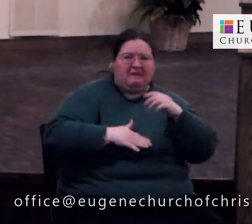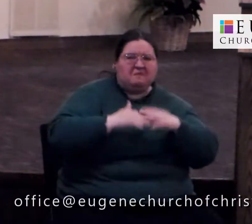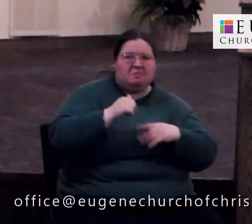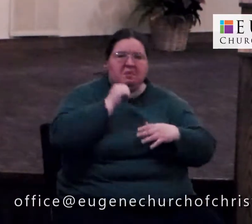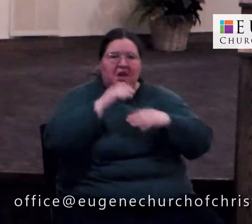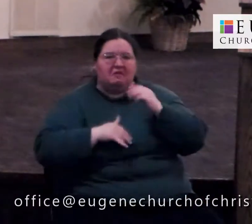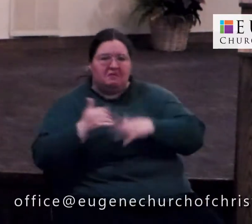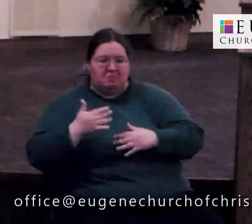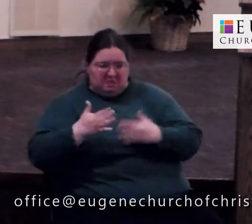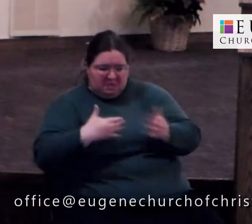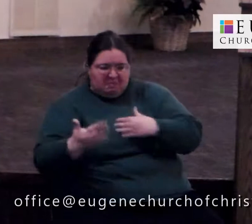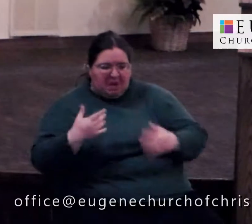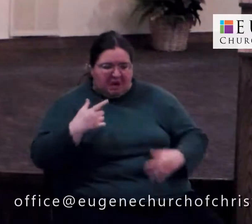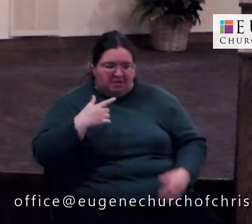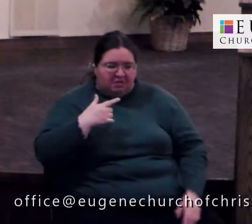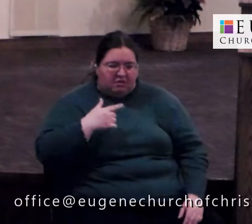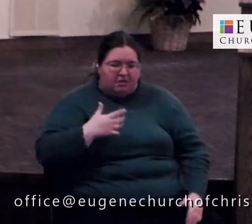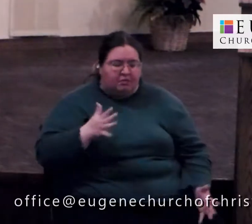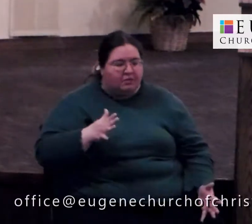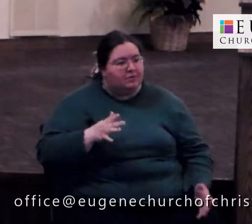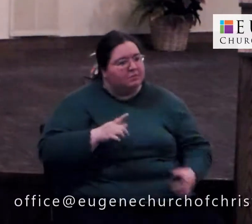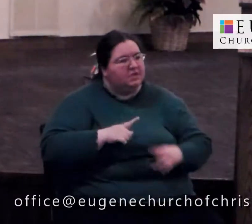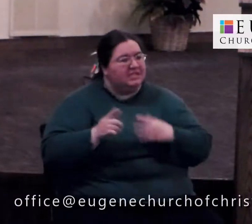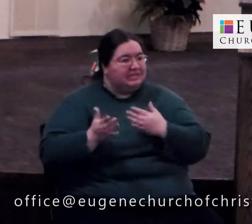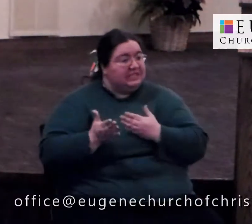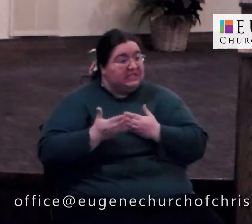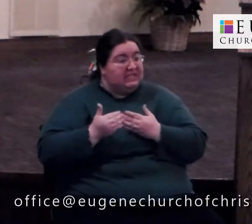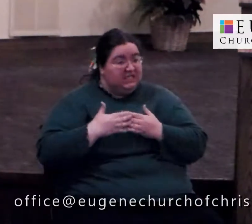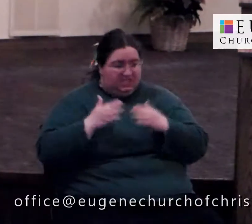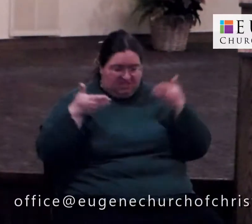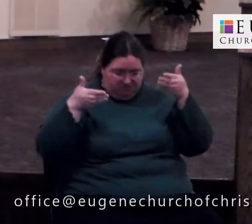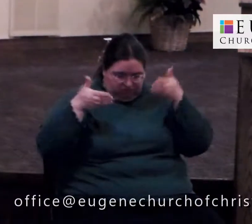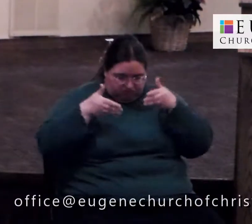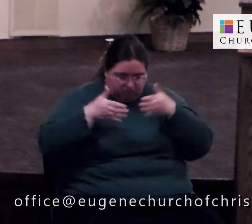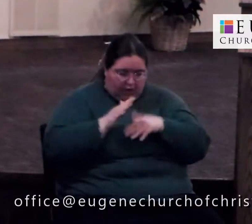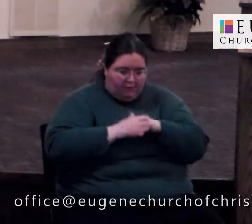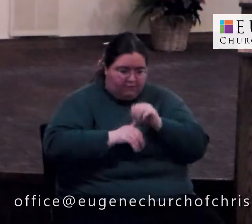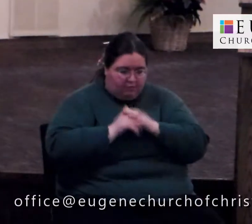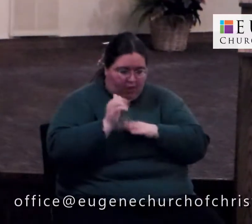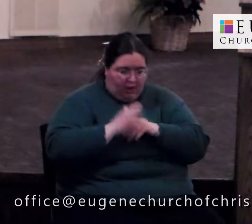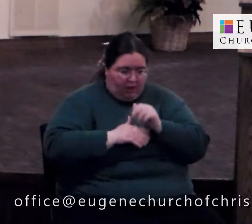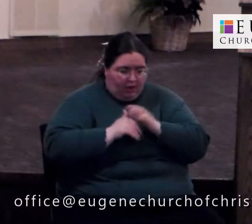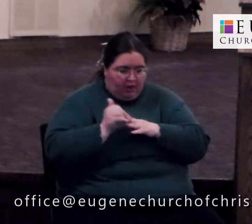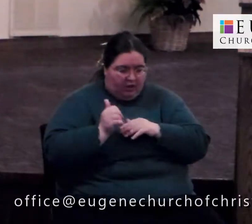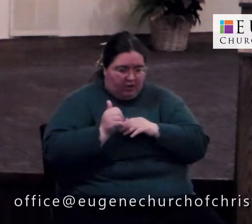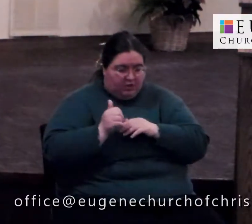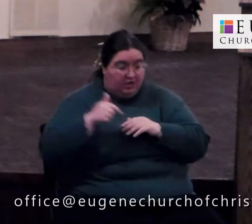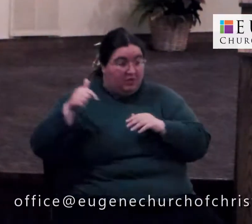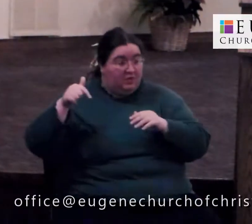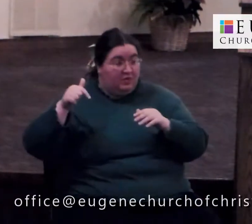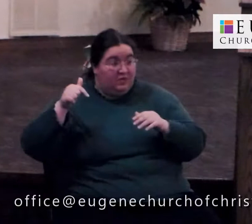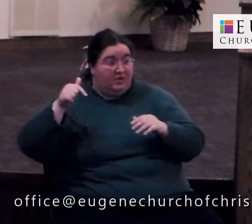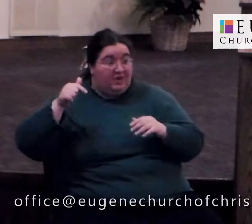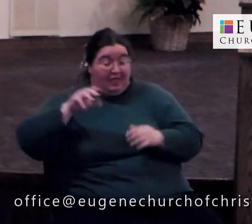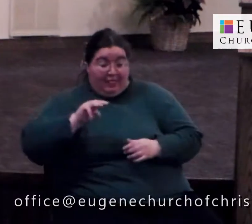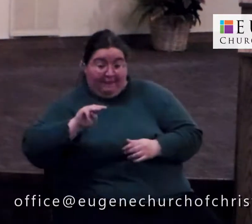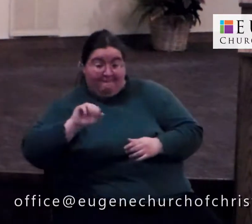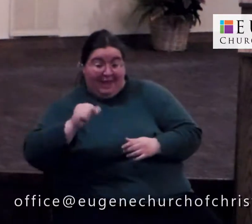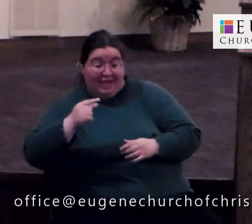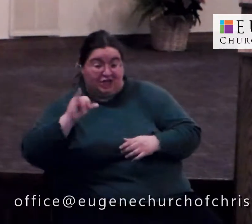easily get in those modes if we're not careful. And we become, instead of the Magi seeking out Jesus in the story, we become the Herod of the story